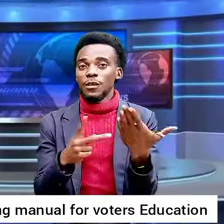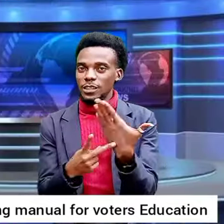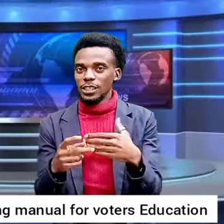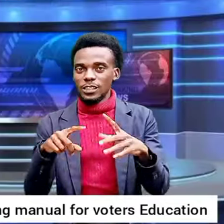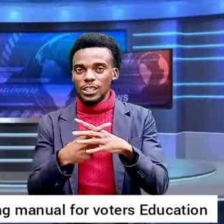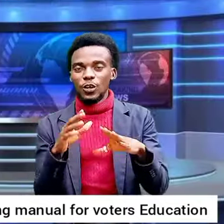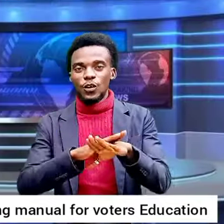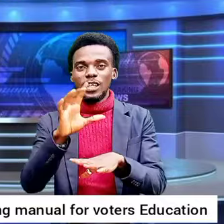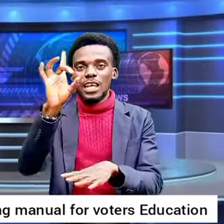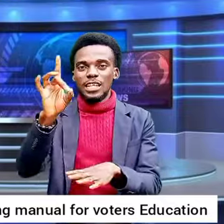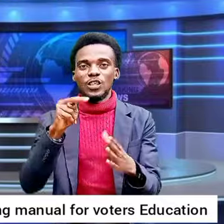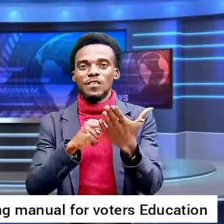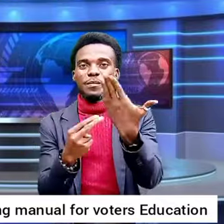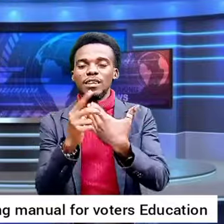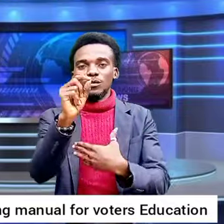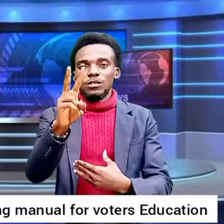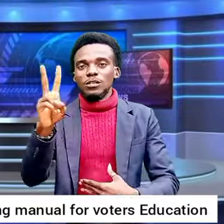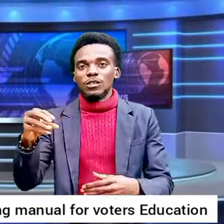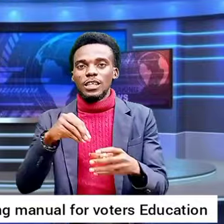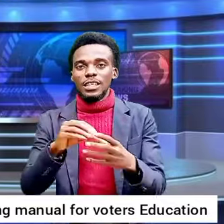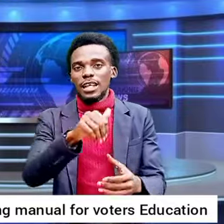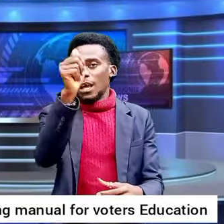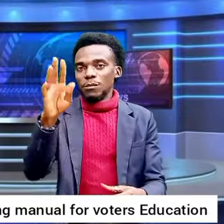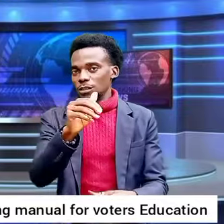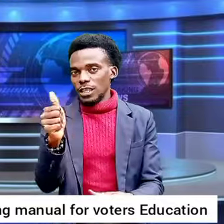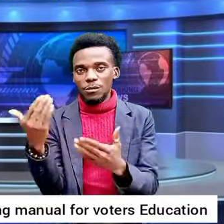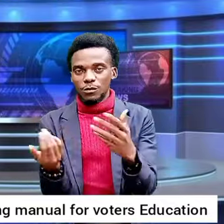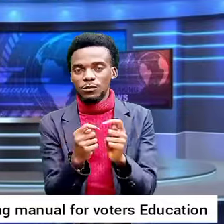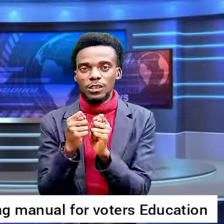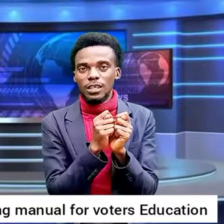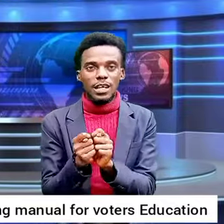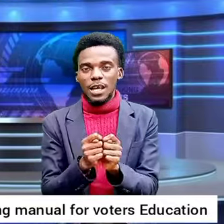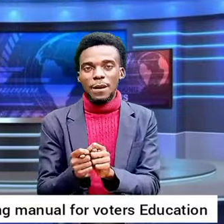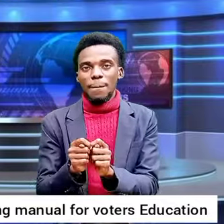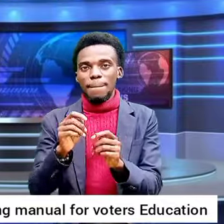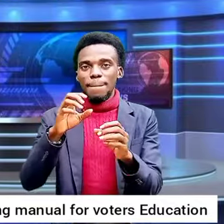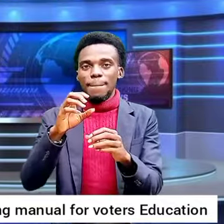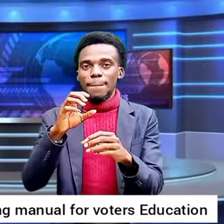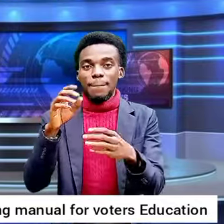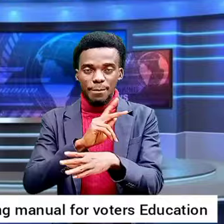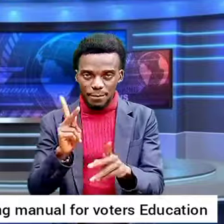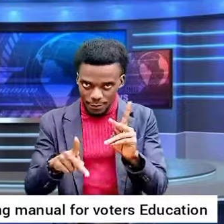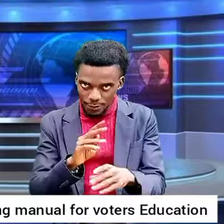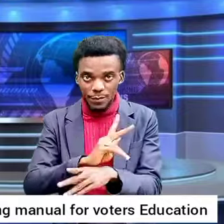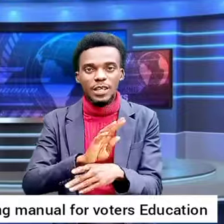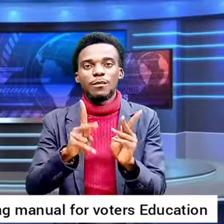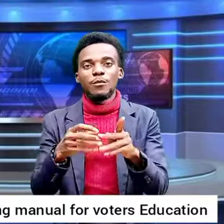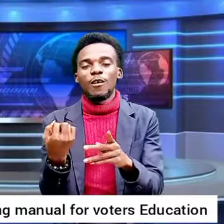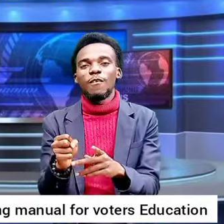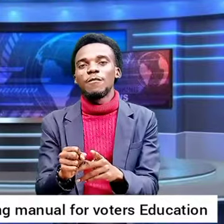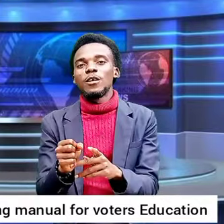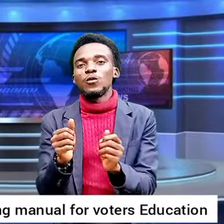November 2022 in Abuja, brought together stakeholders of people with disabilities from different organizations